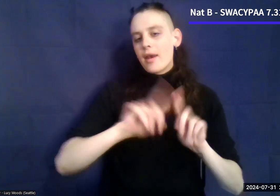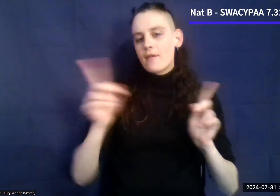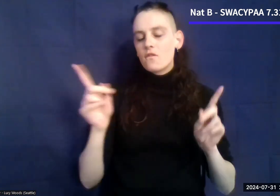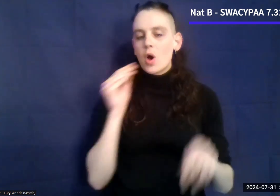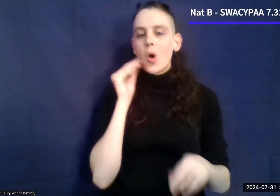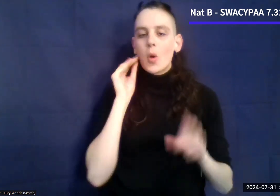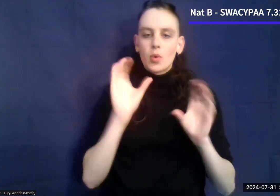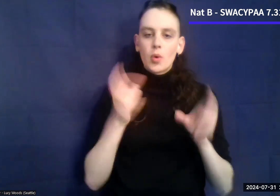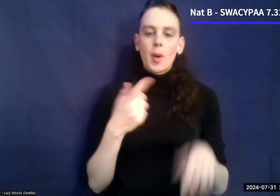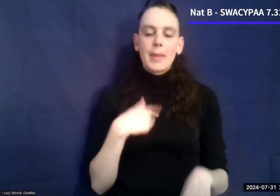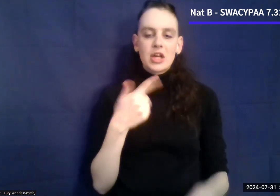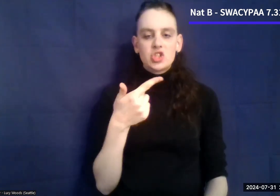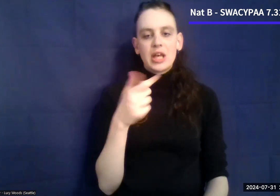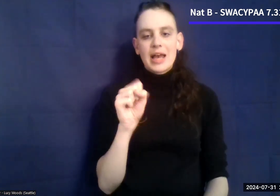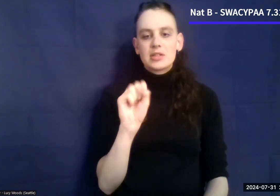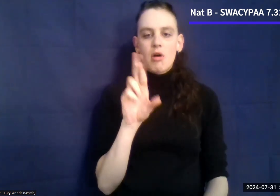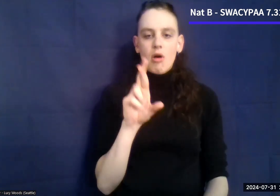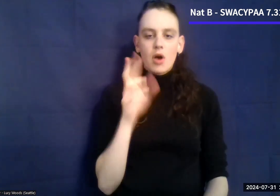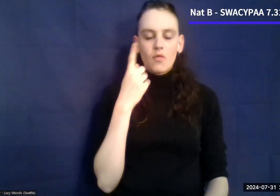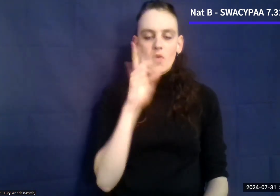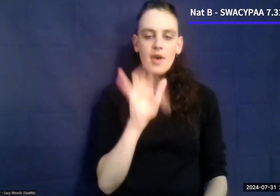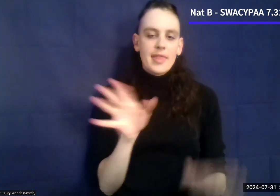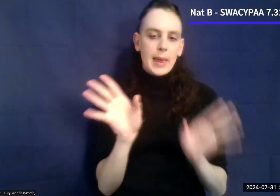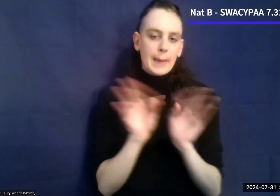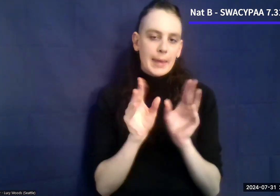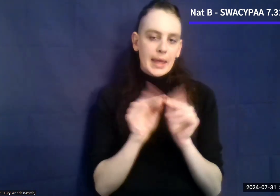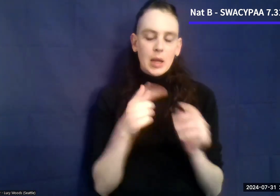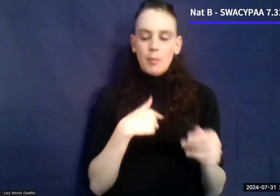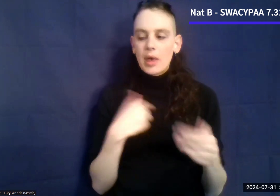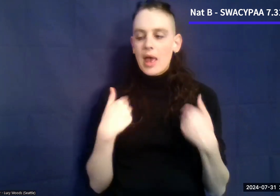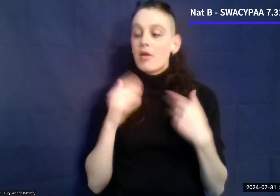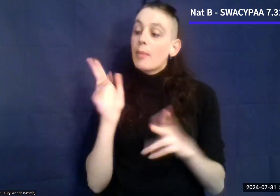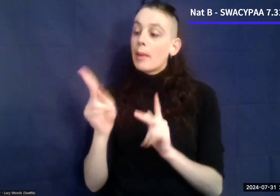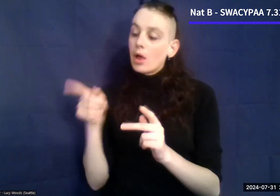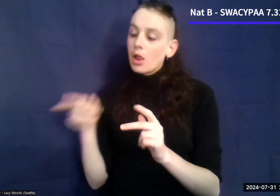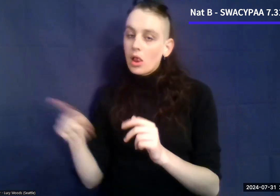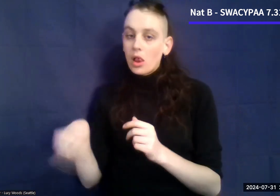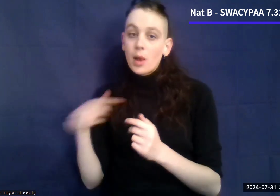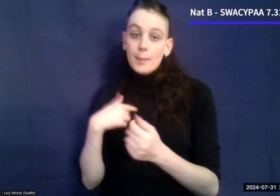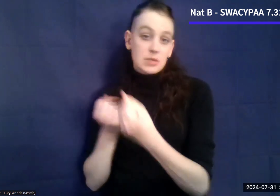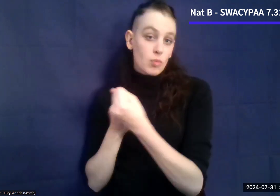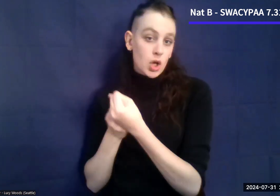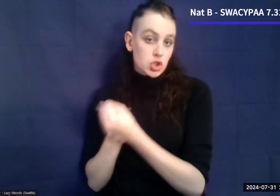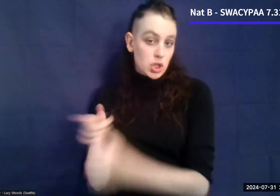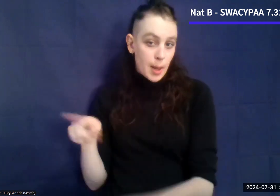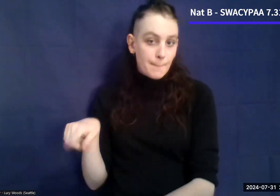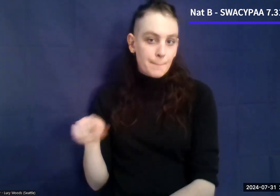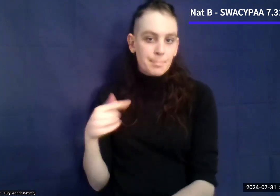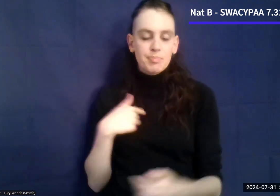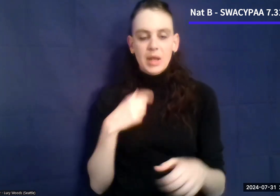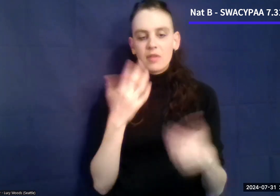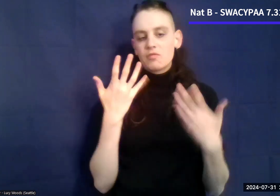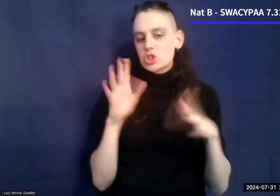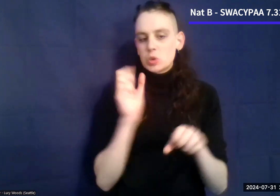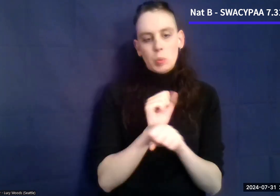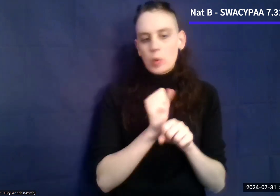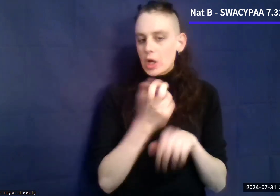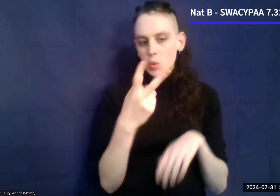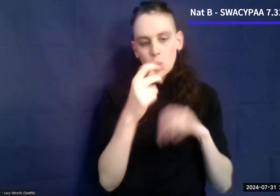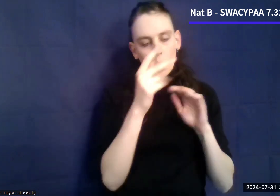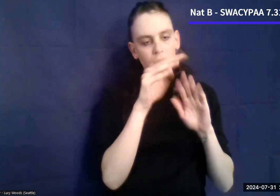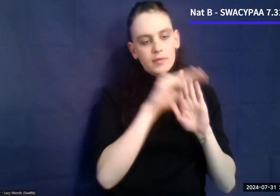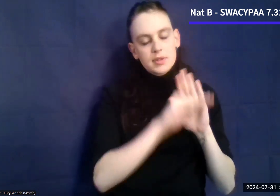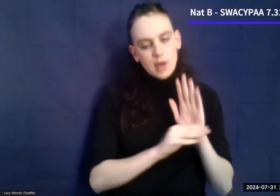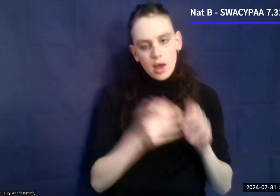that meeting, and then I have some sponsees, and I work the 12 steps and 12 traditions, and